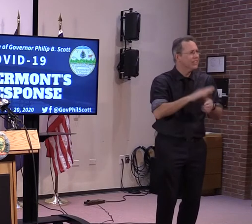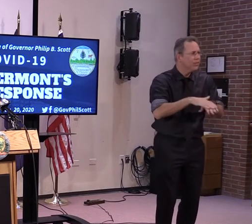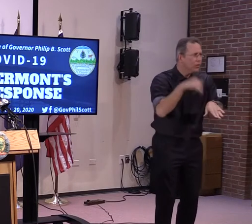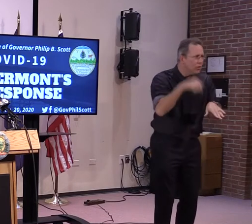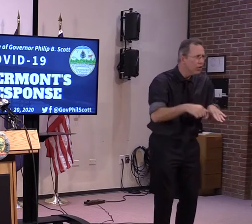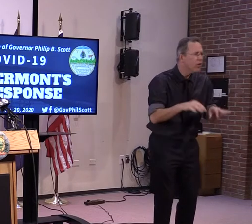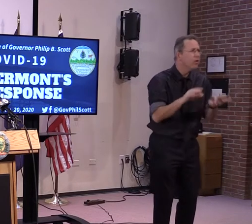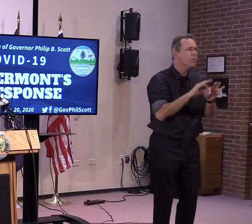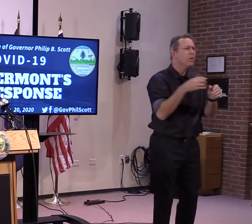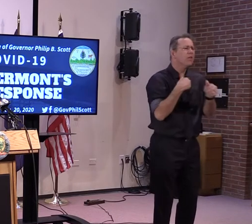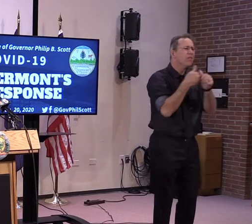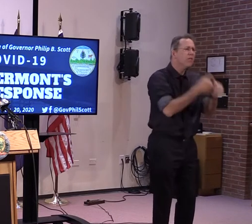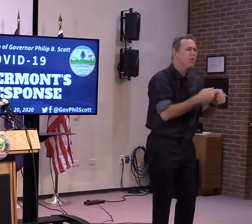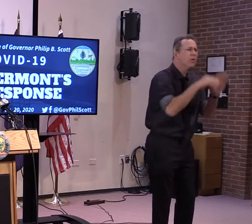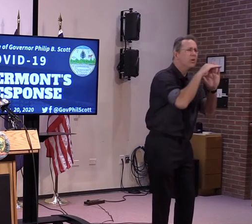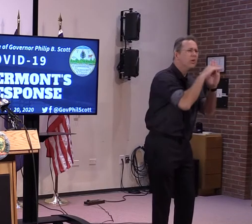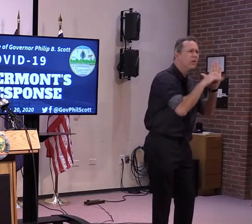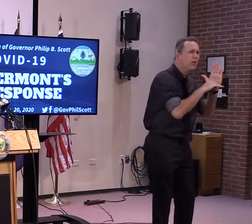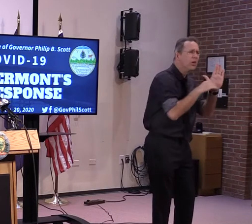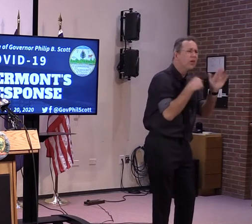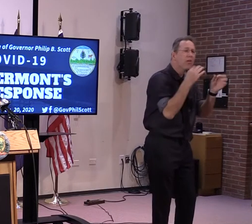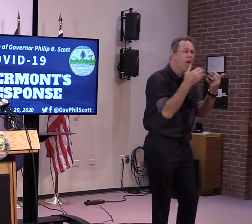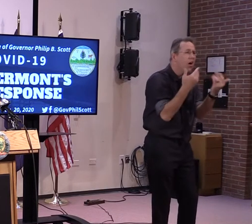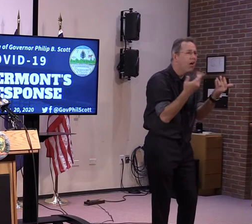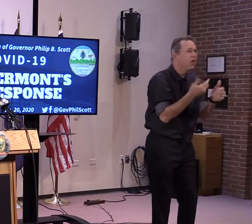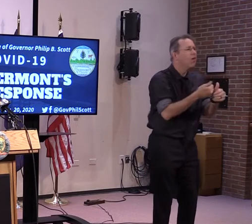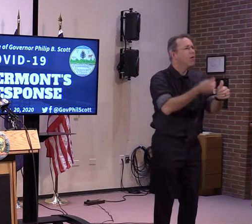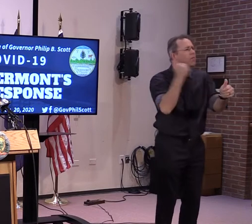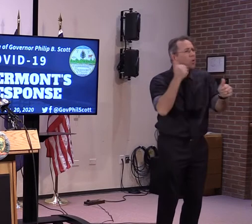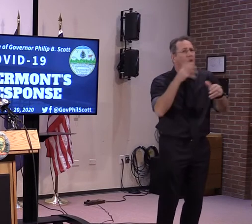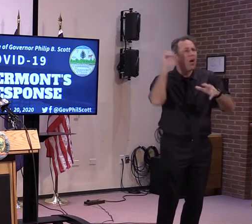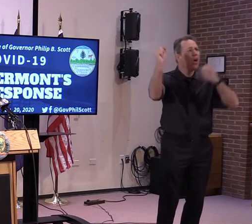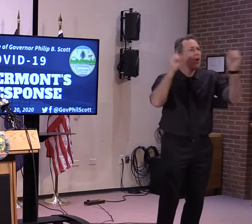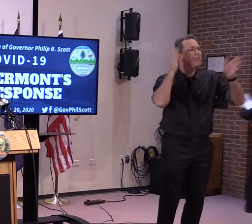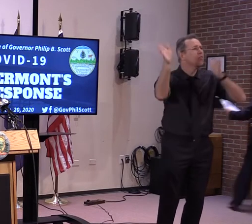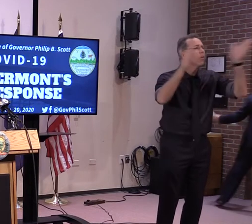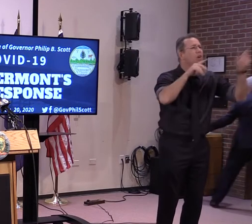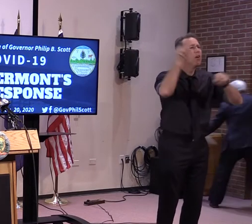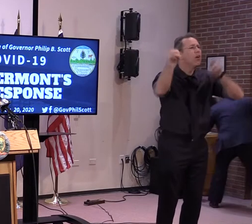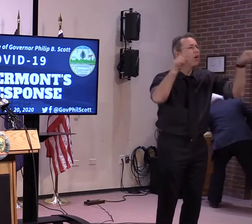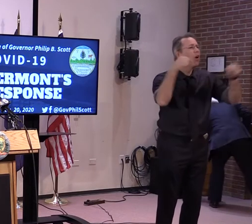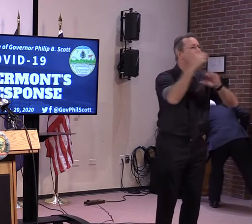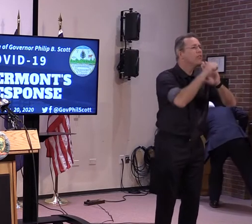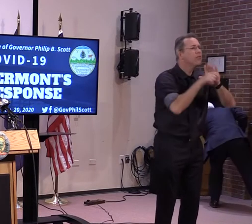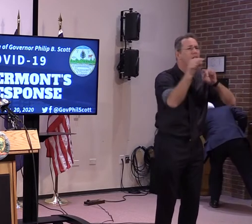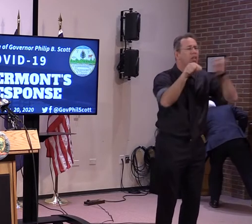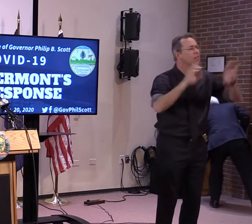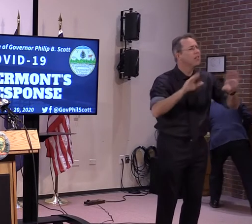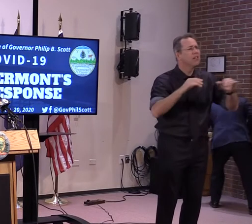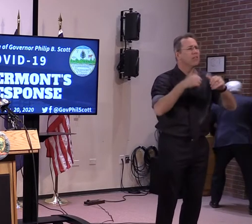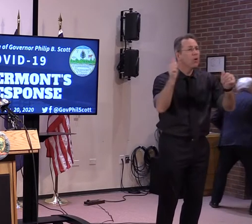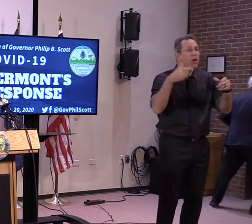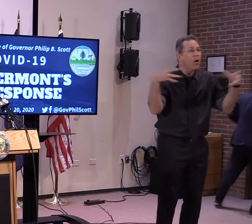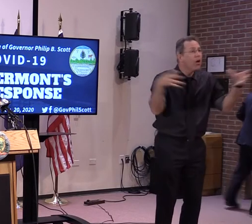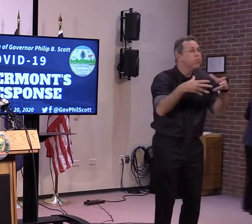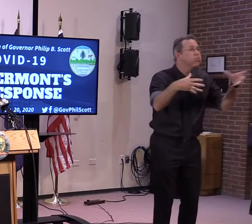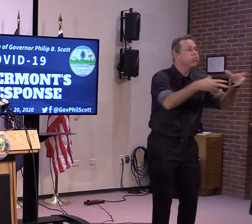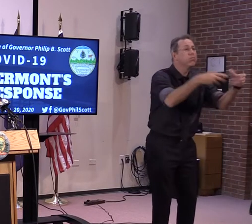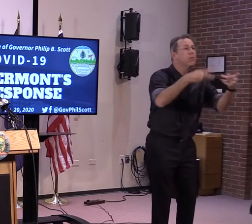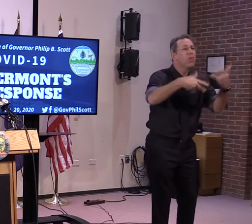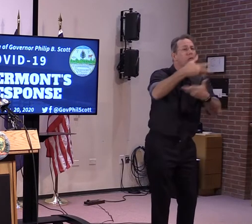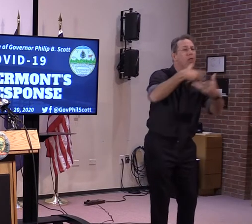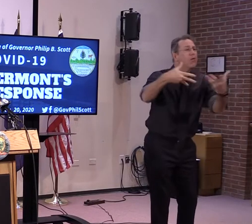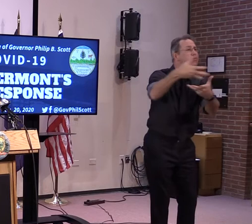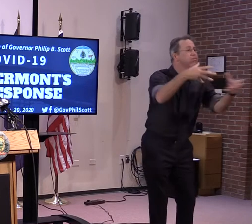including avoiding travel, as well as social gatherings with other households. I know this is especially